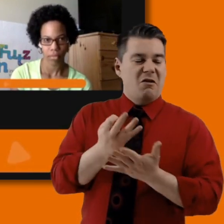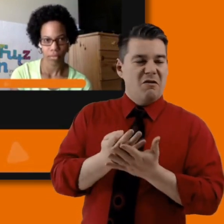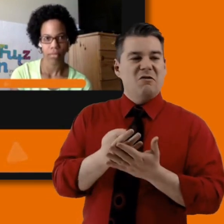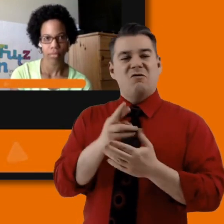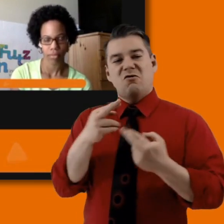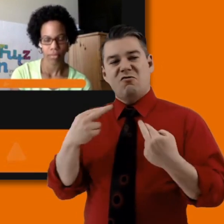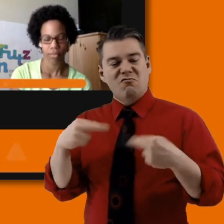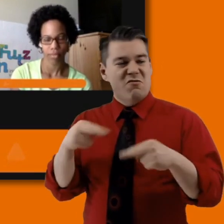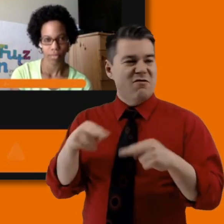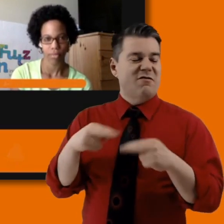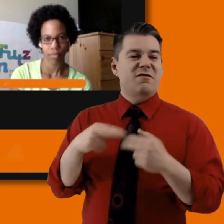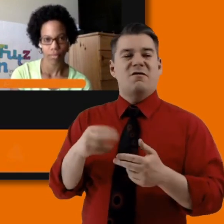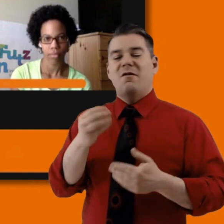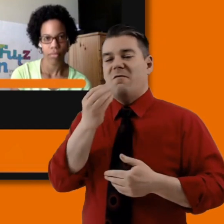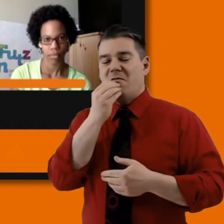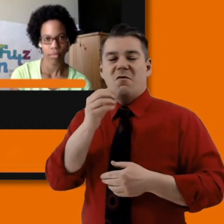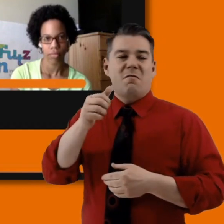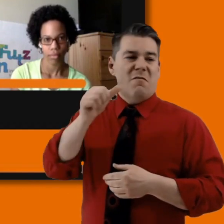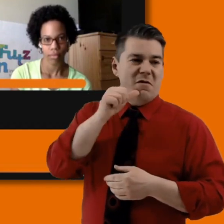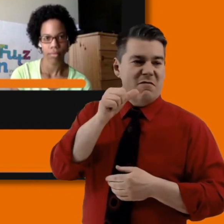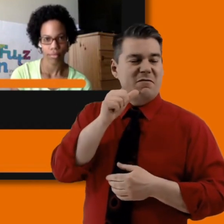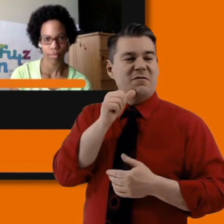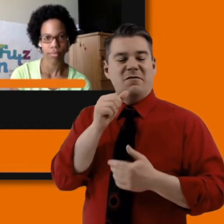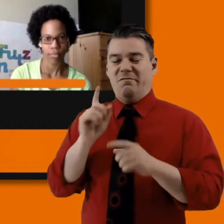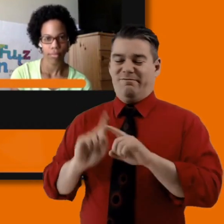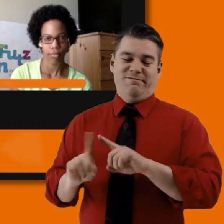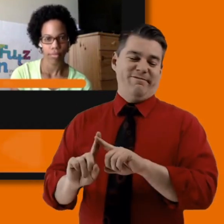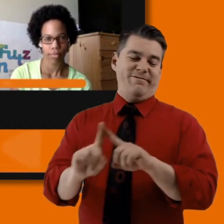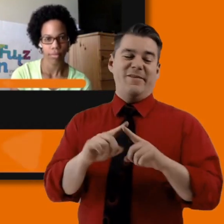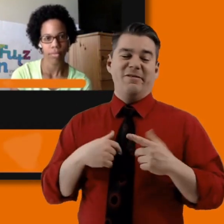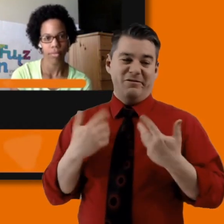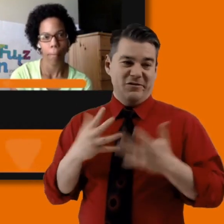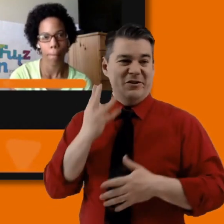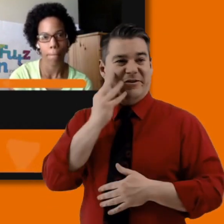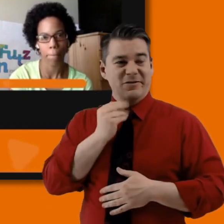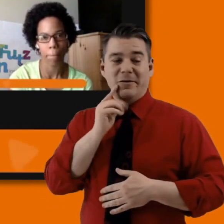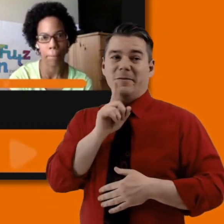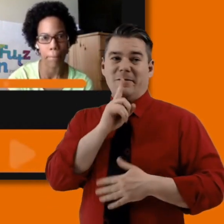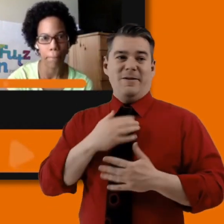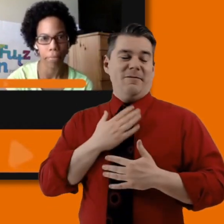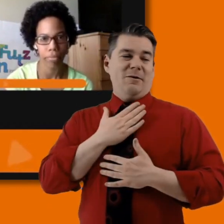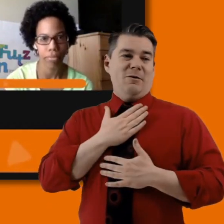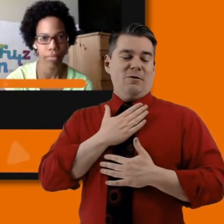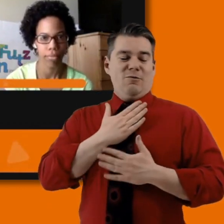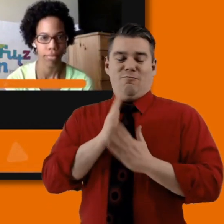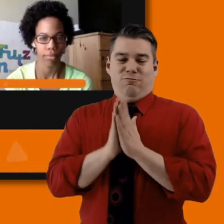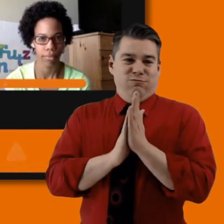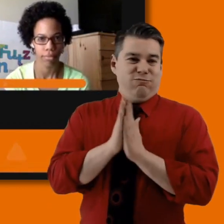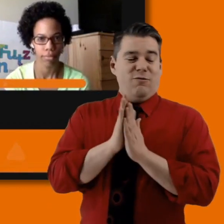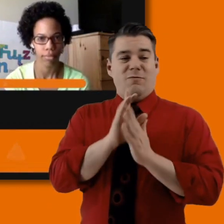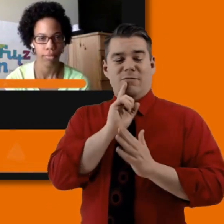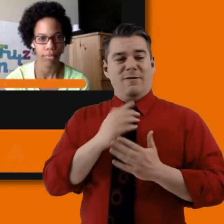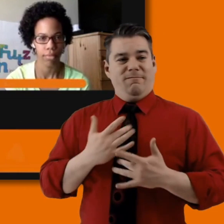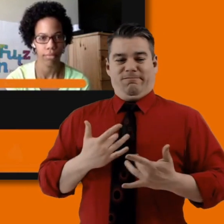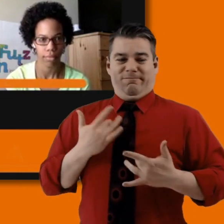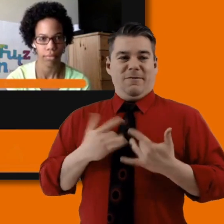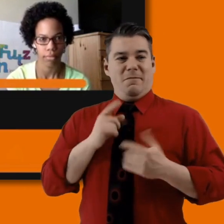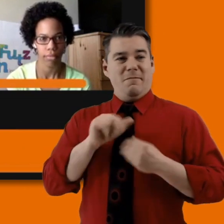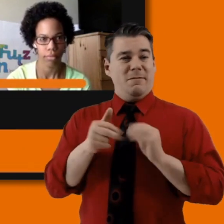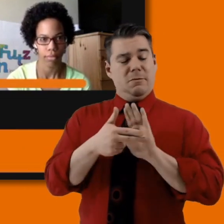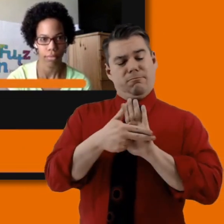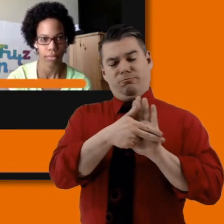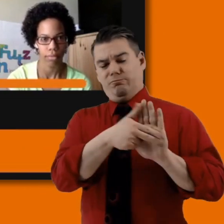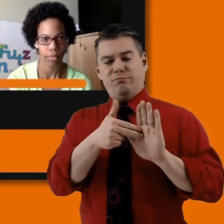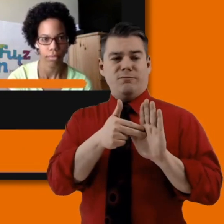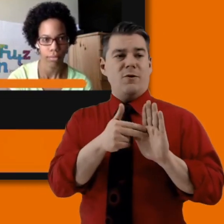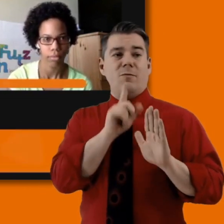healthcare, food, beverage, you name it, I've done it. I am really passionate about branding and really using it as a tool for